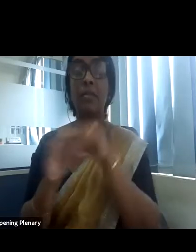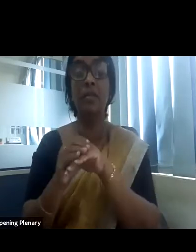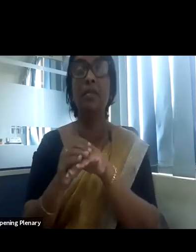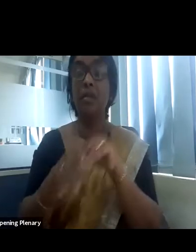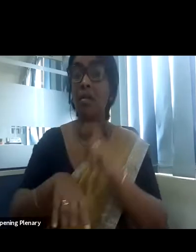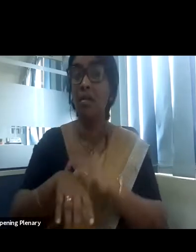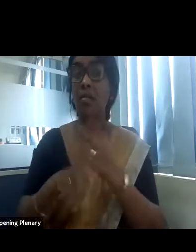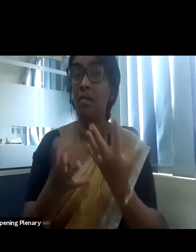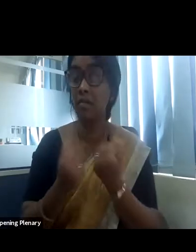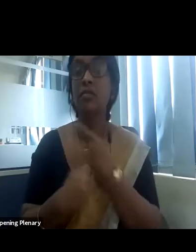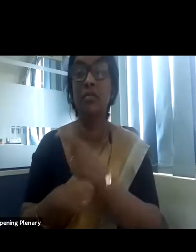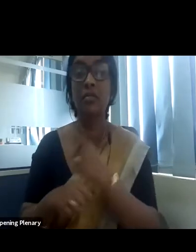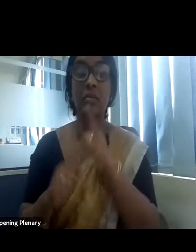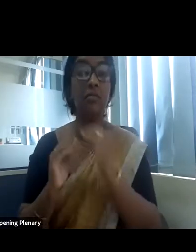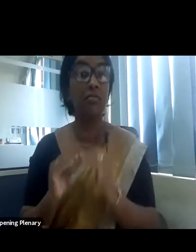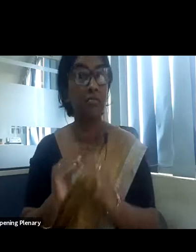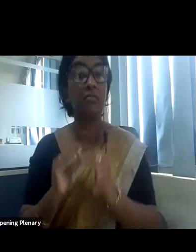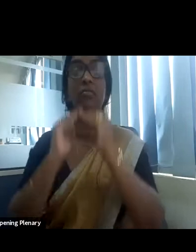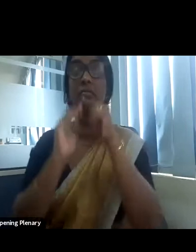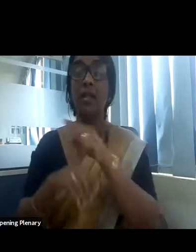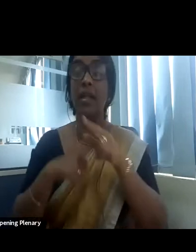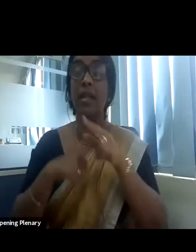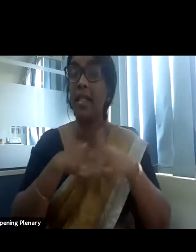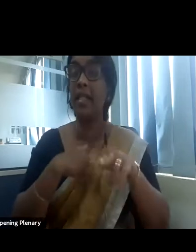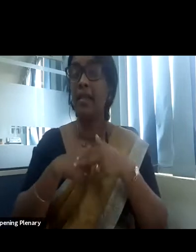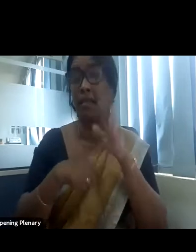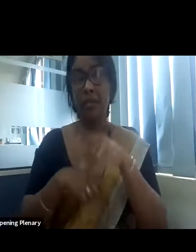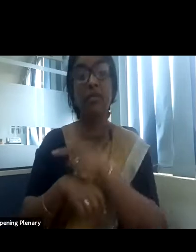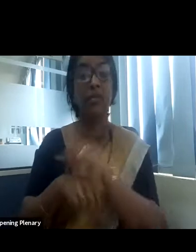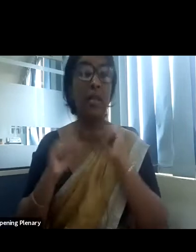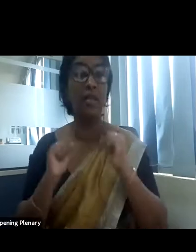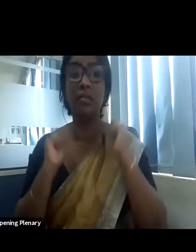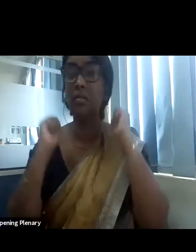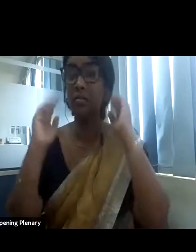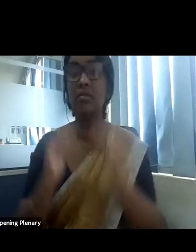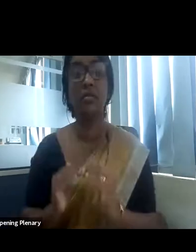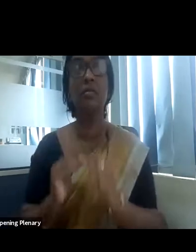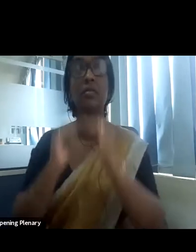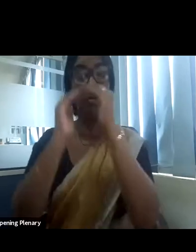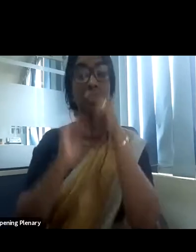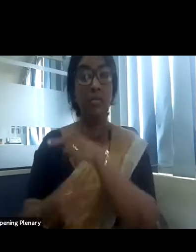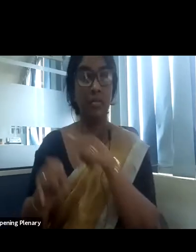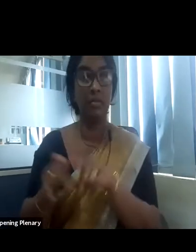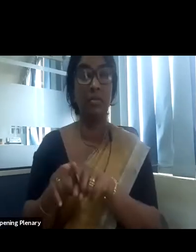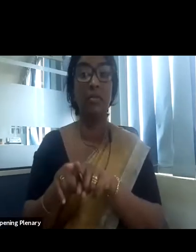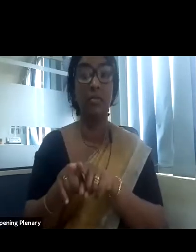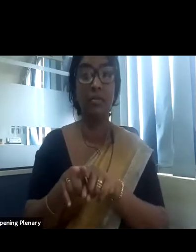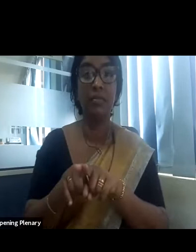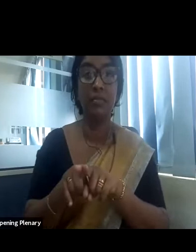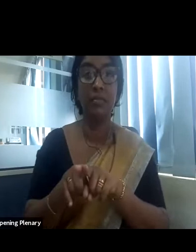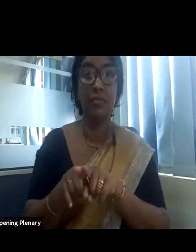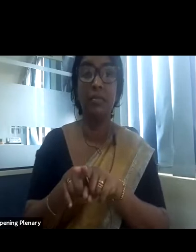a few reasons why sustainable development is a mutually beneficial roadmap for our common